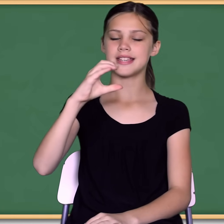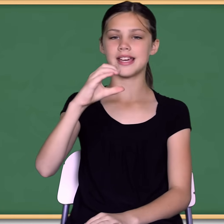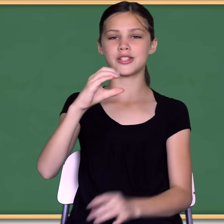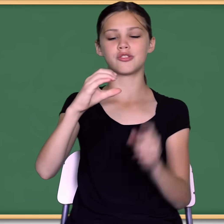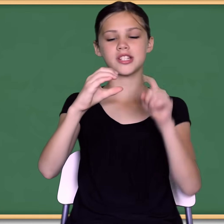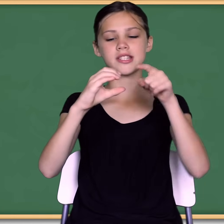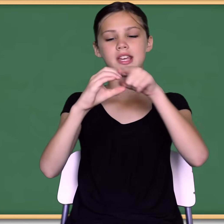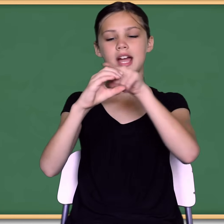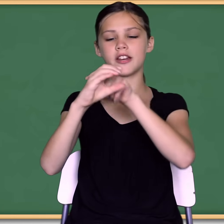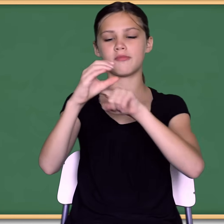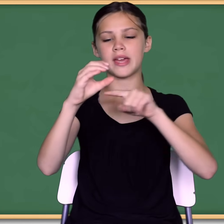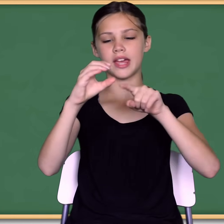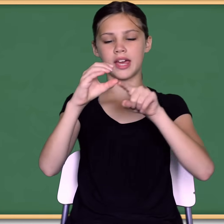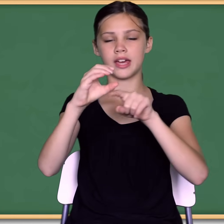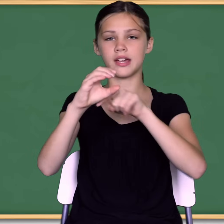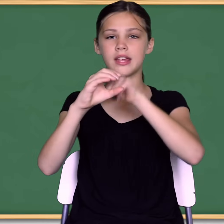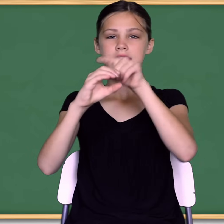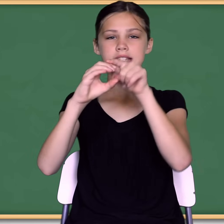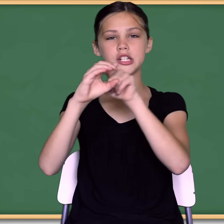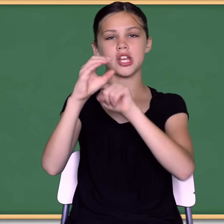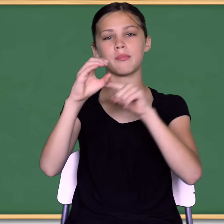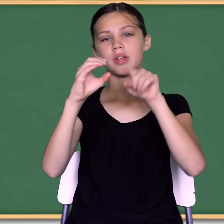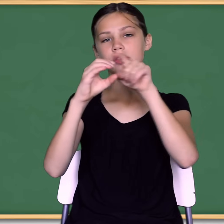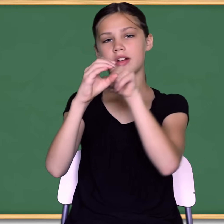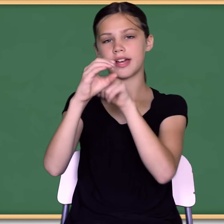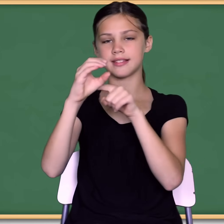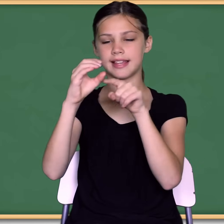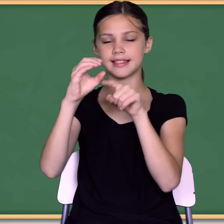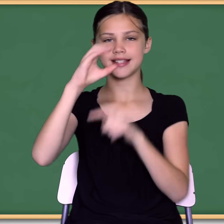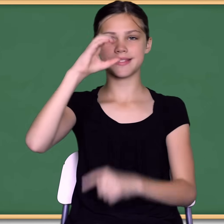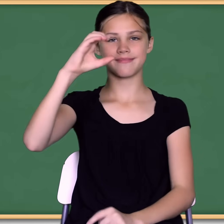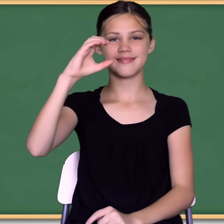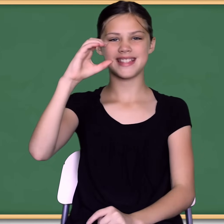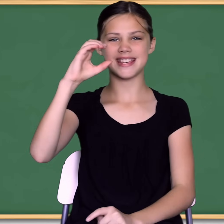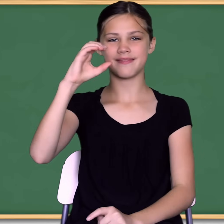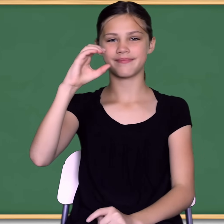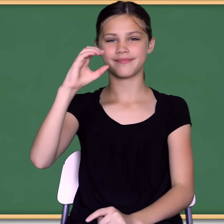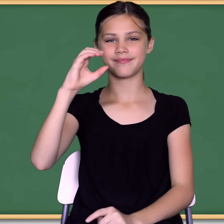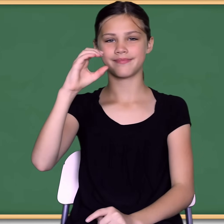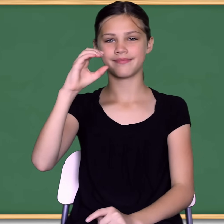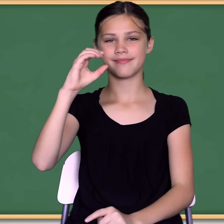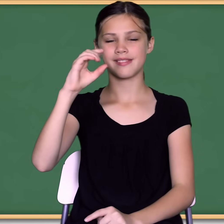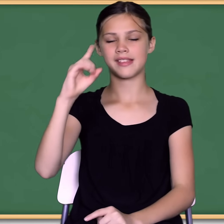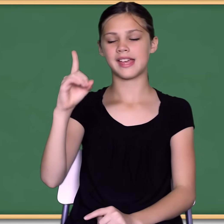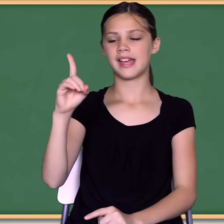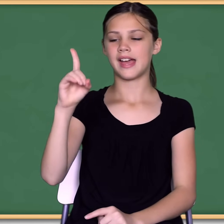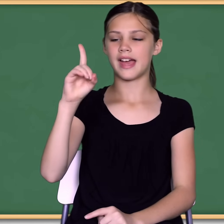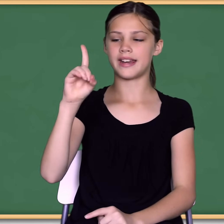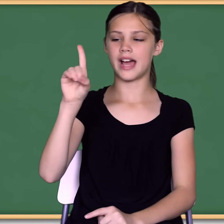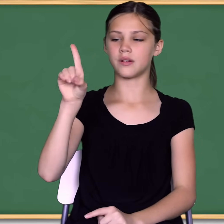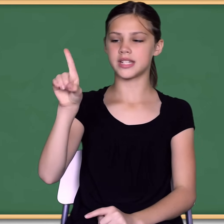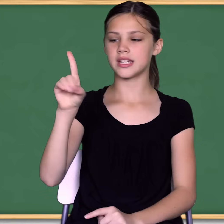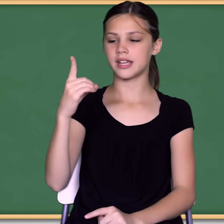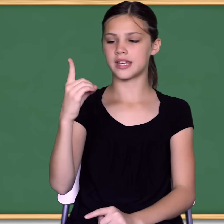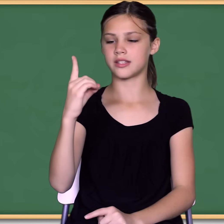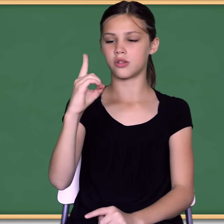C is you just kind of make a C shape with your hand like this, C. And now D is you